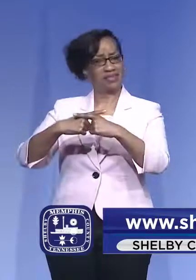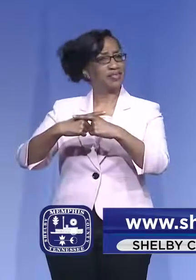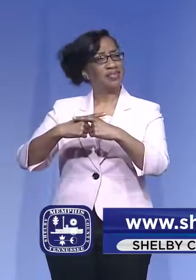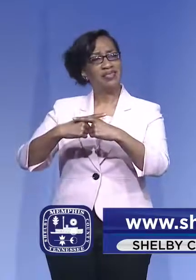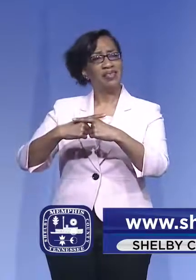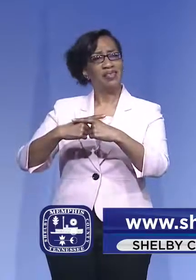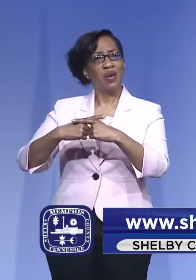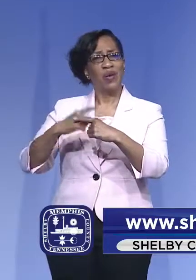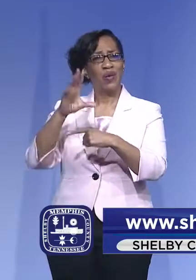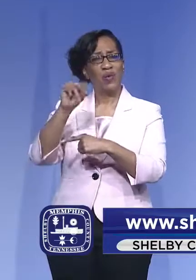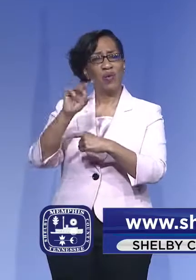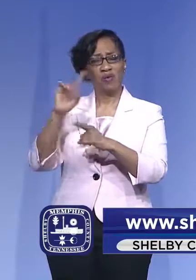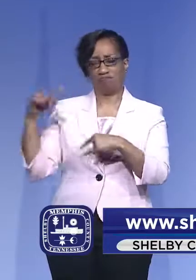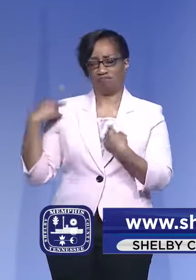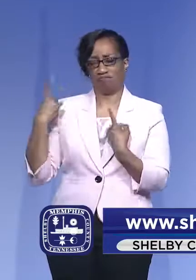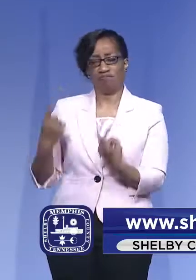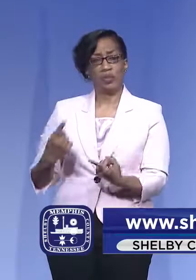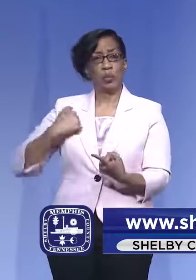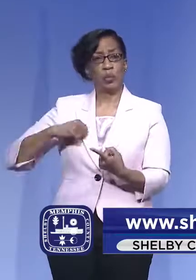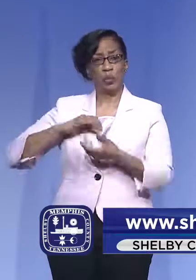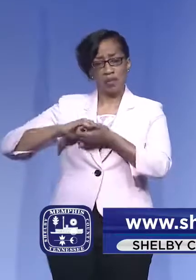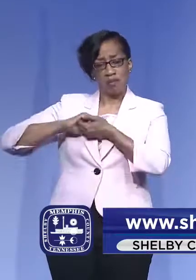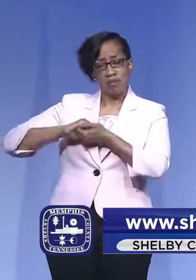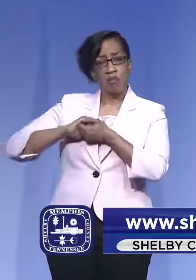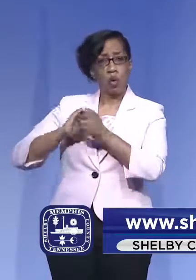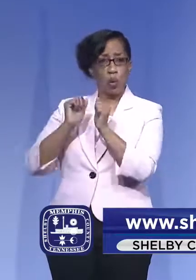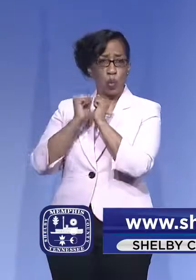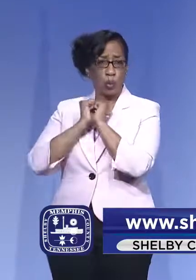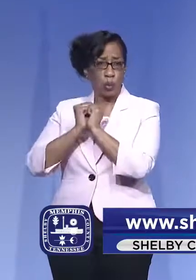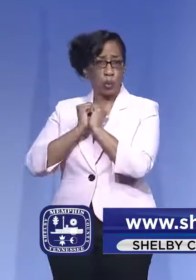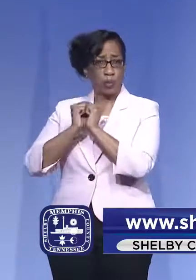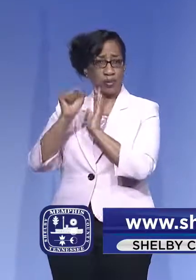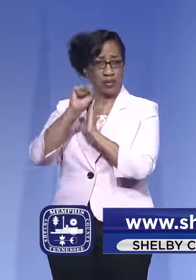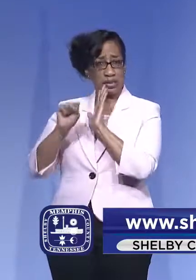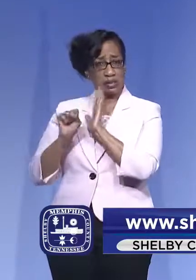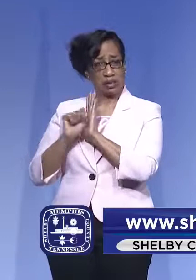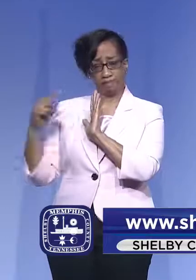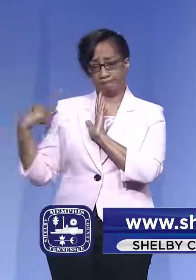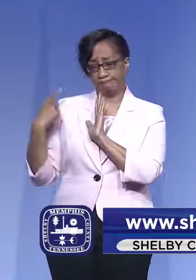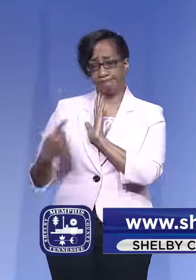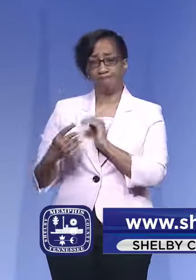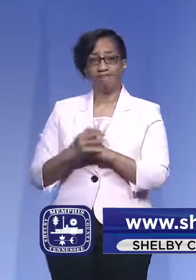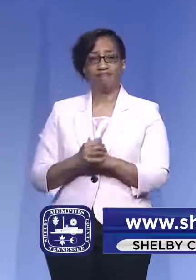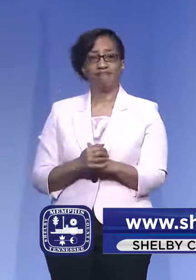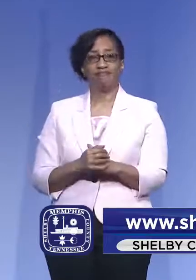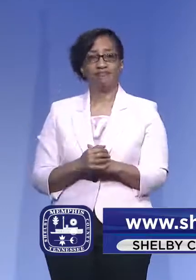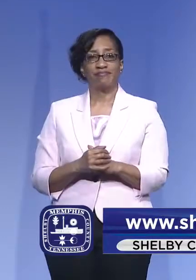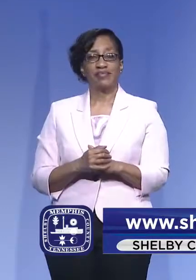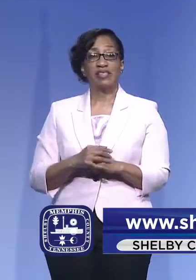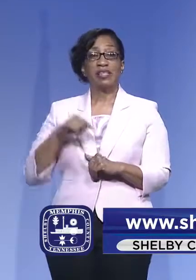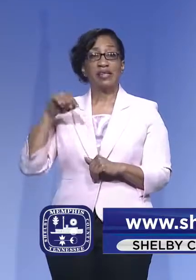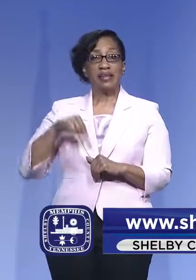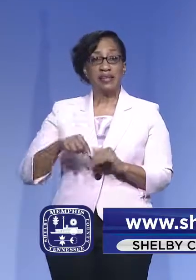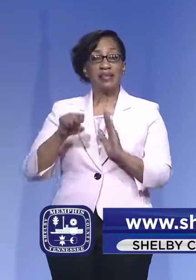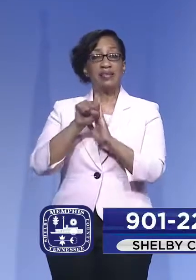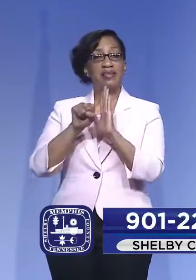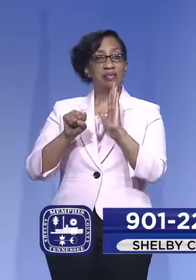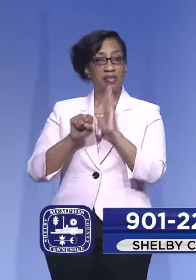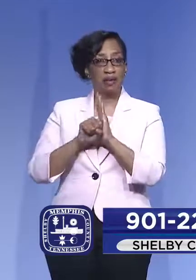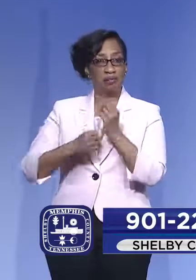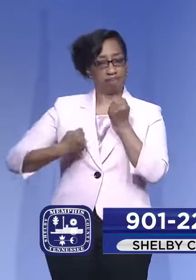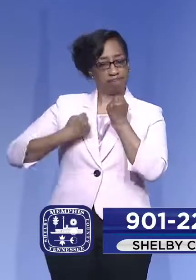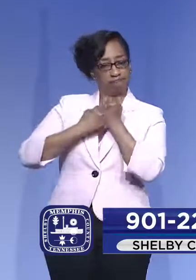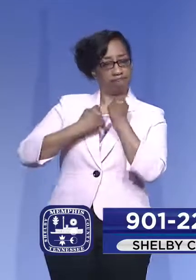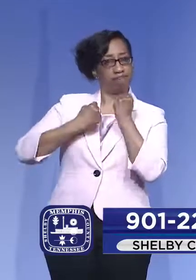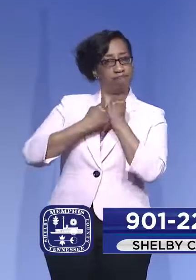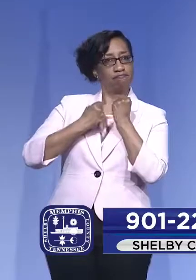been partners with the state for over a year now in this response. And the state has been really integral to everything we